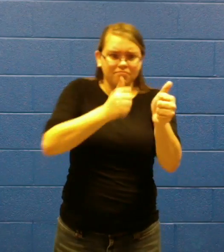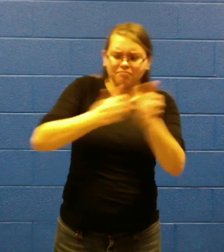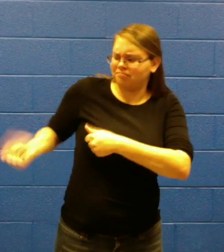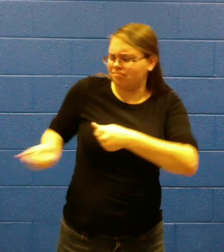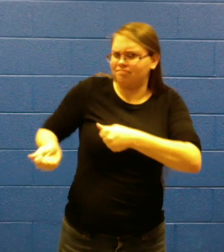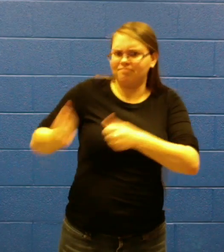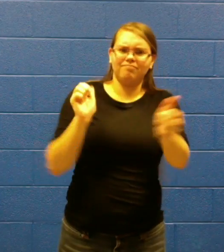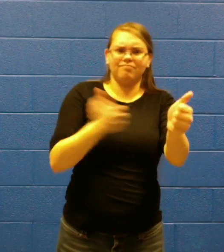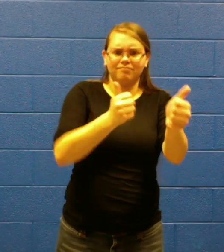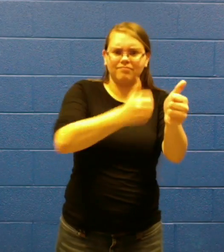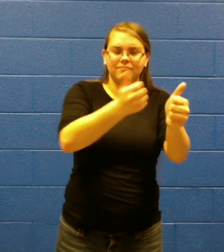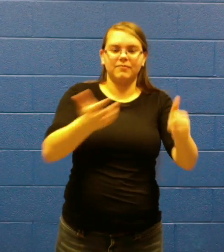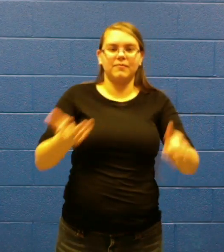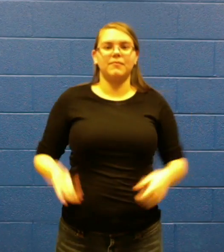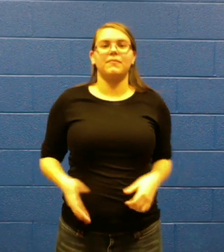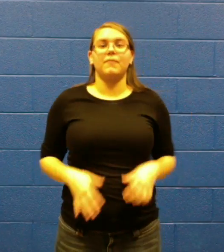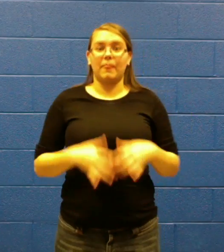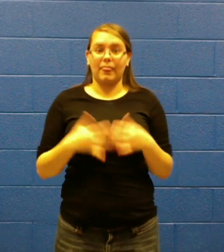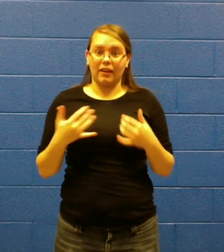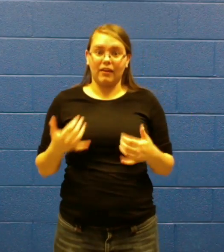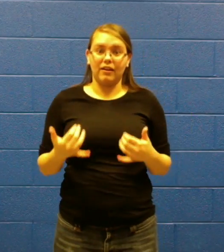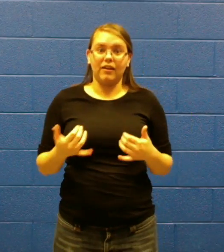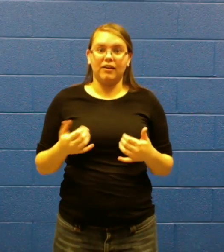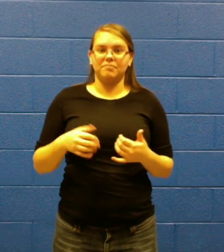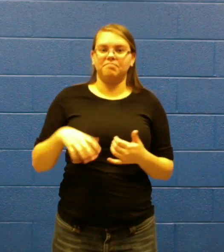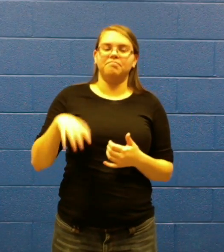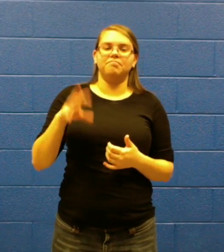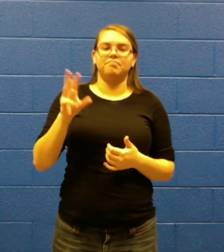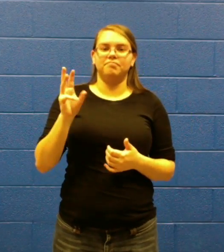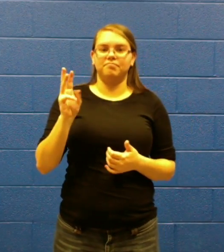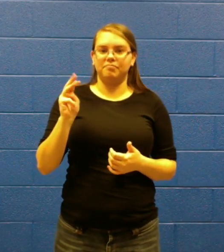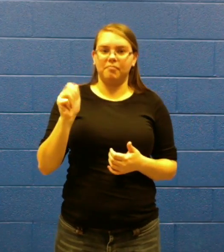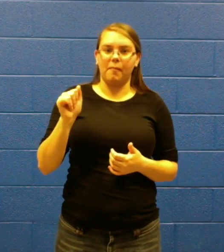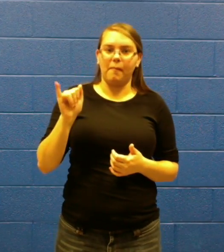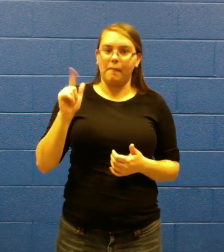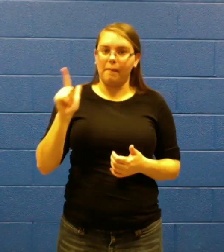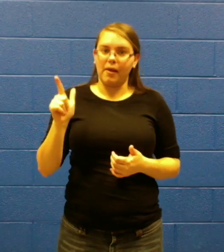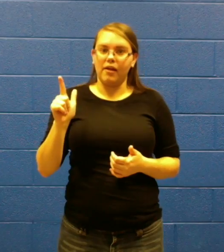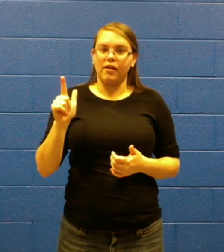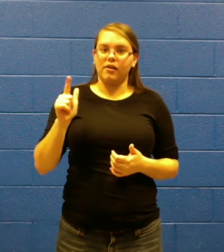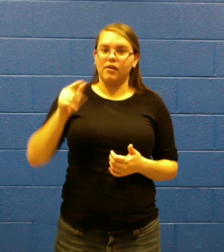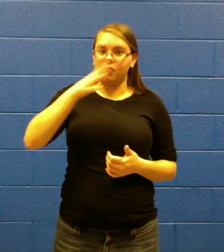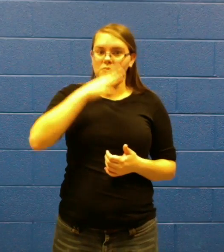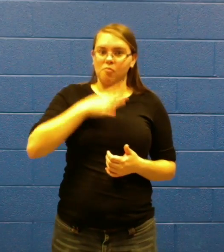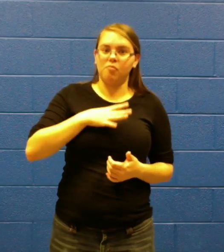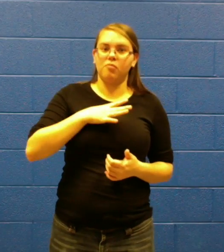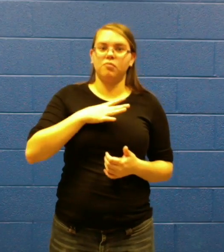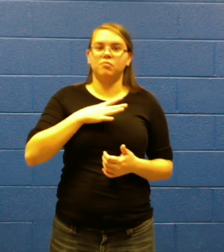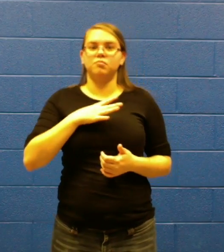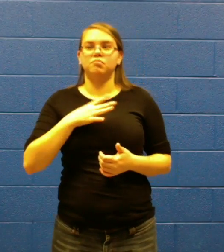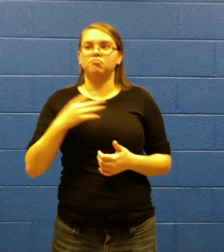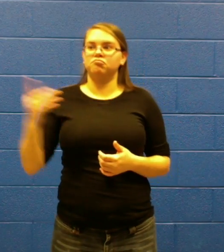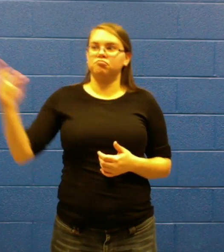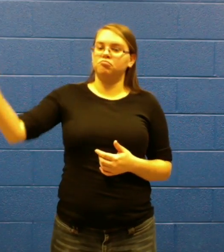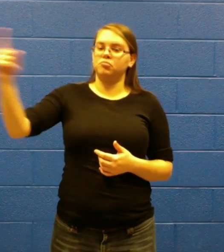know we have this dog. When he was a puppy, we thought it was really cute that he would jump up onto our door, which